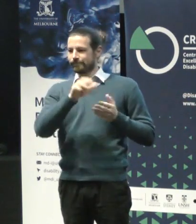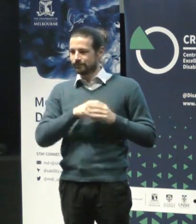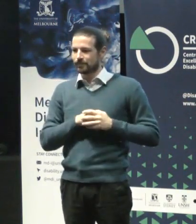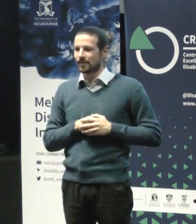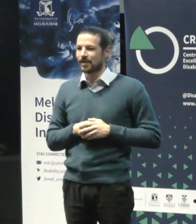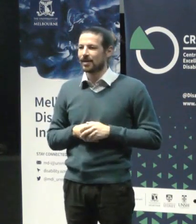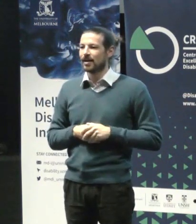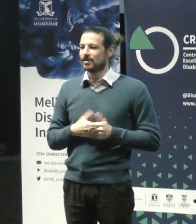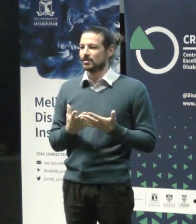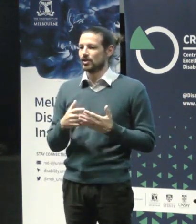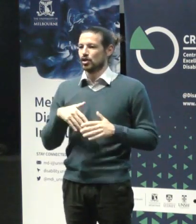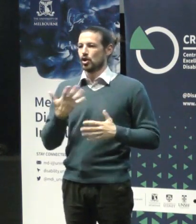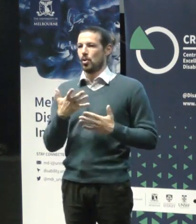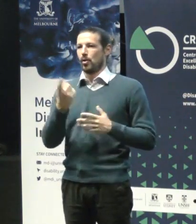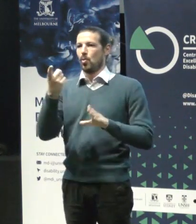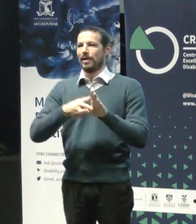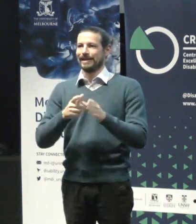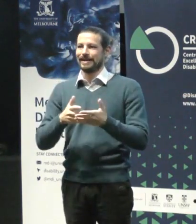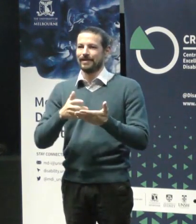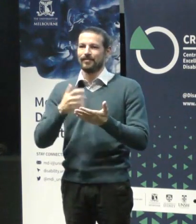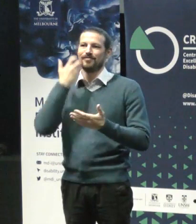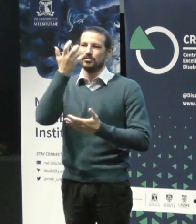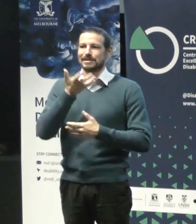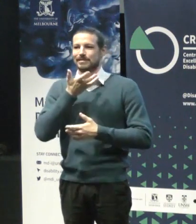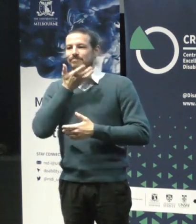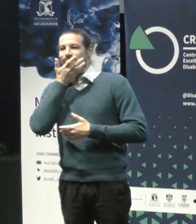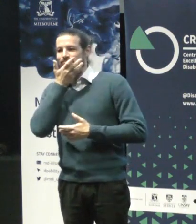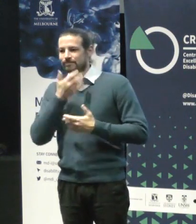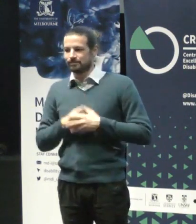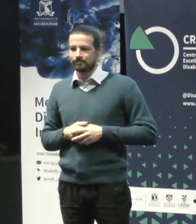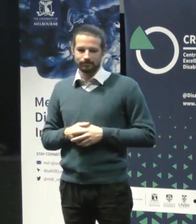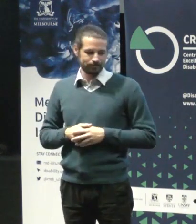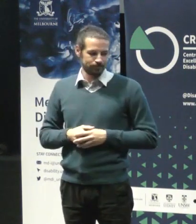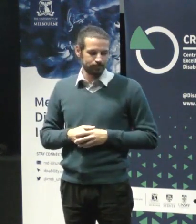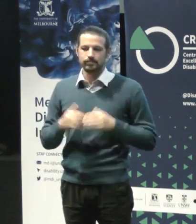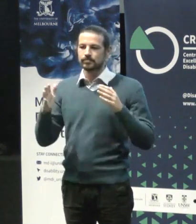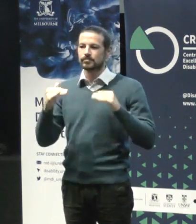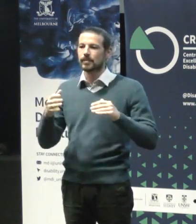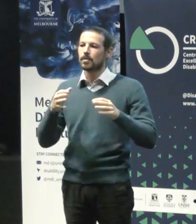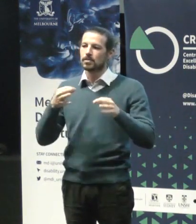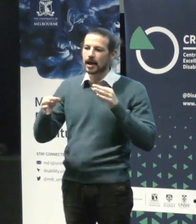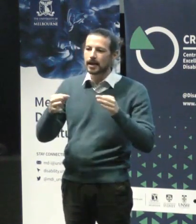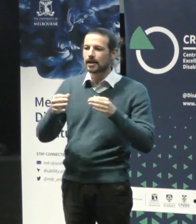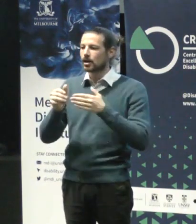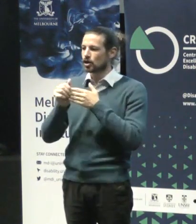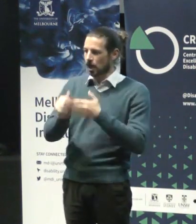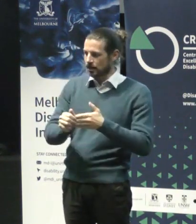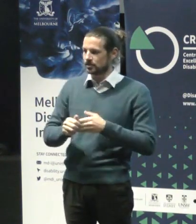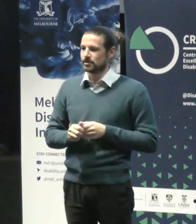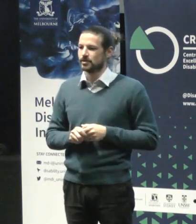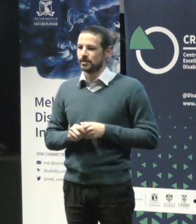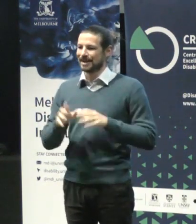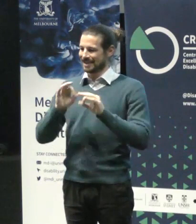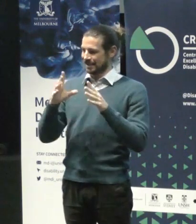line with somebody you can't stand. Either way, it might be the disabled person or the worker. Planning and guidance, what you are expected